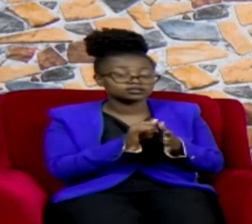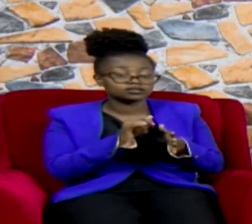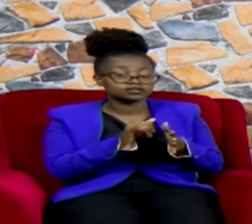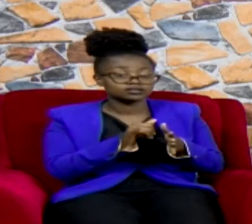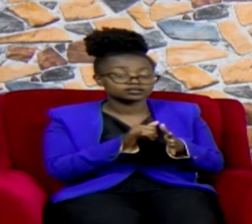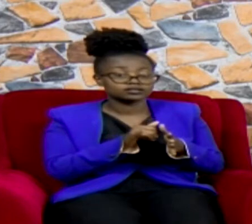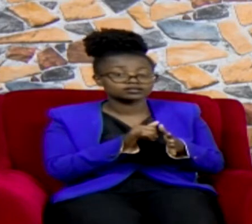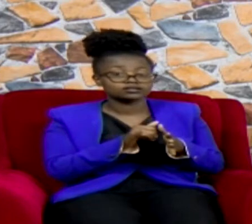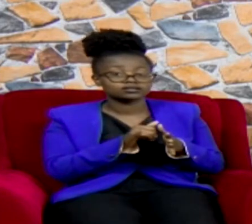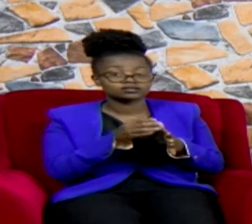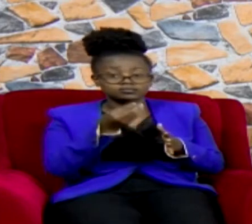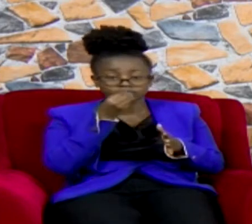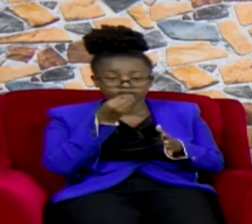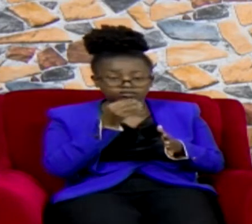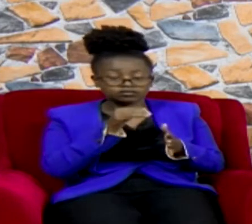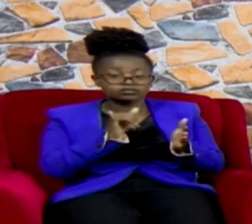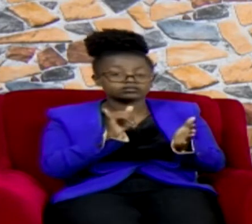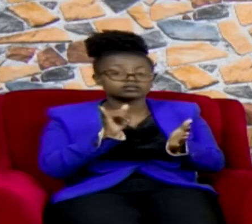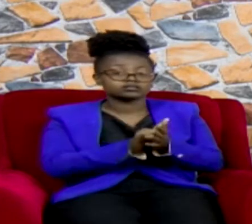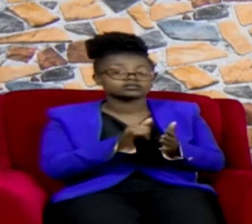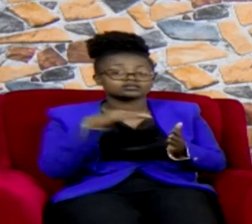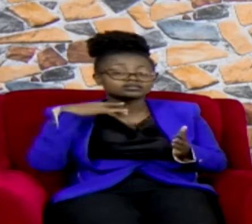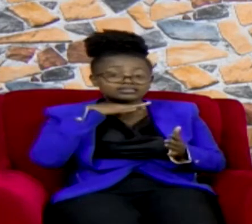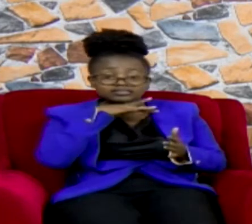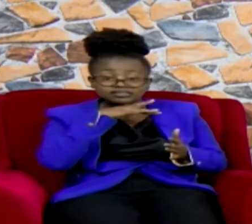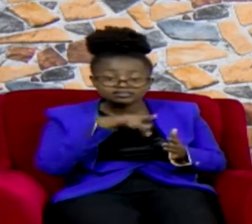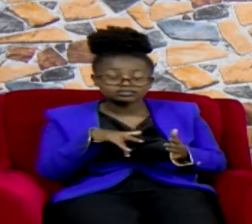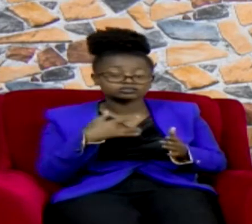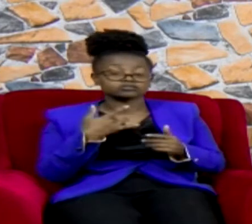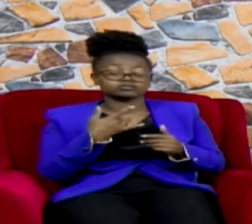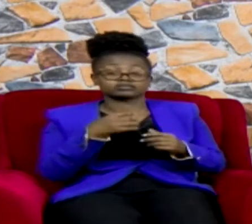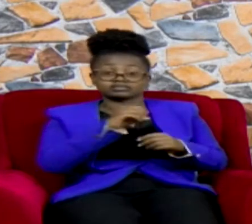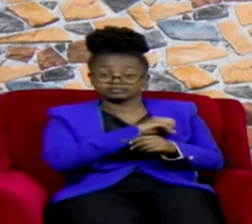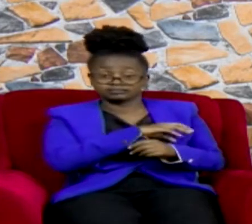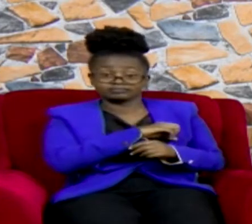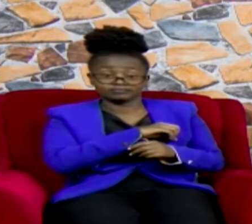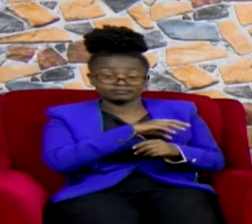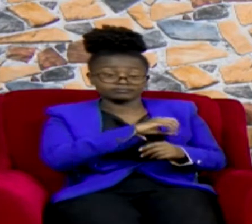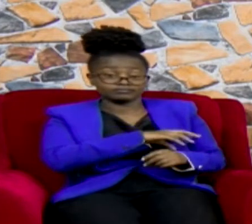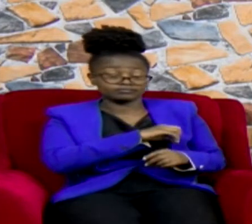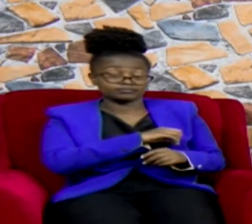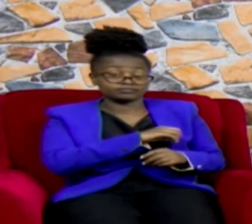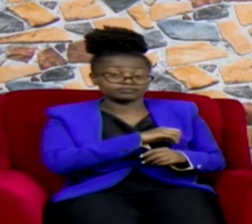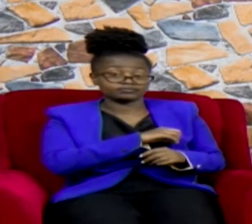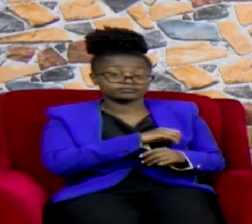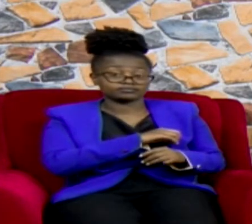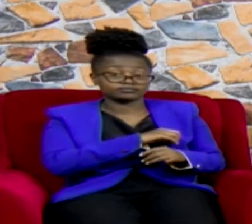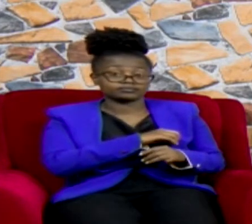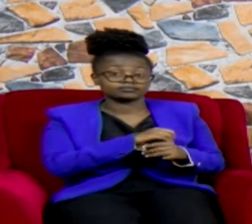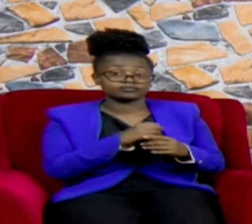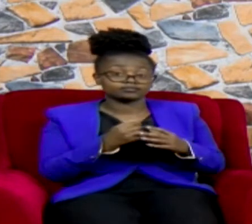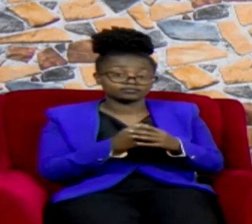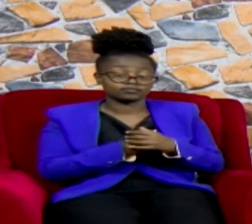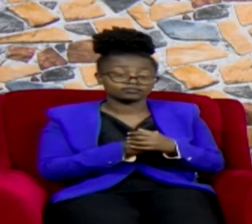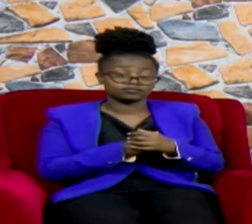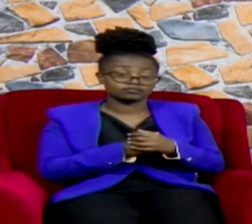it's a slipper, he put in the mouth, and I'm like, that's dirty. And you feel so scared as a parent, but that by the end you're finished with this, we'll be talking